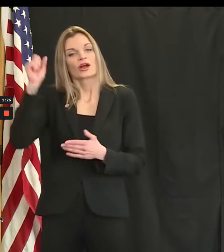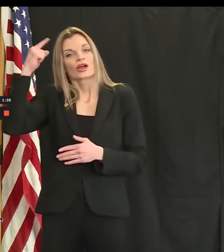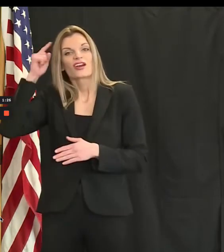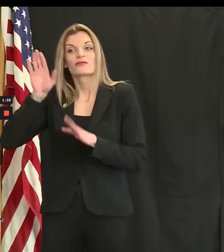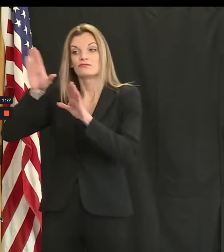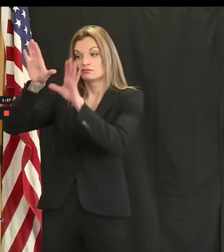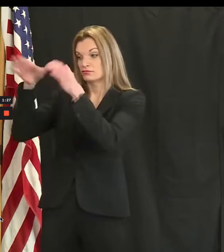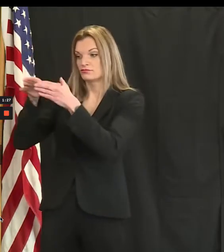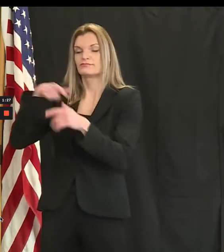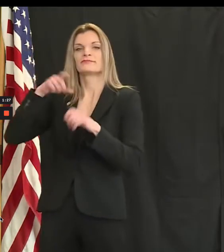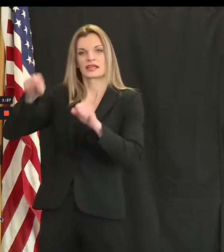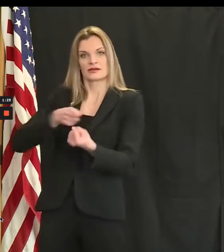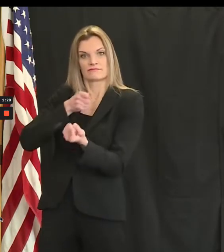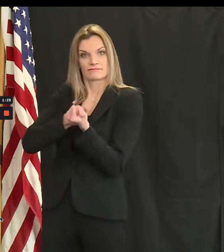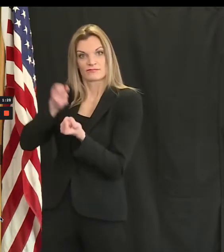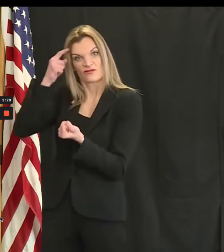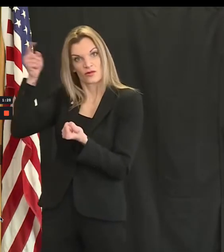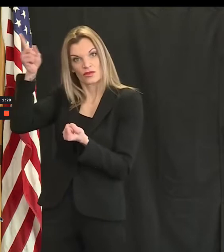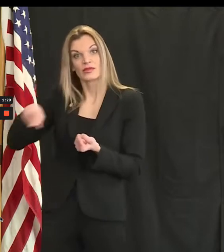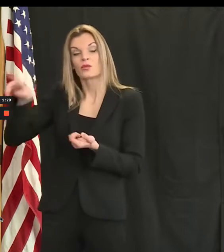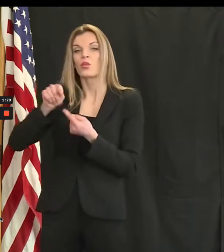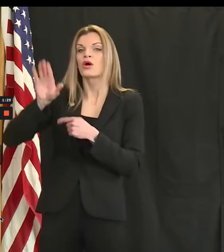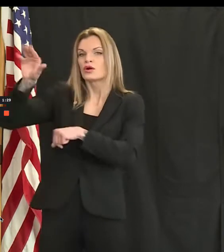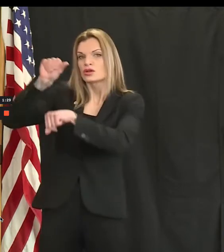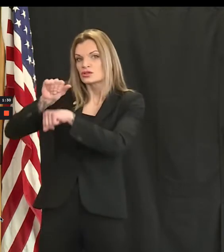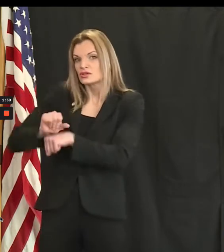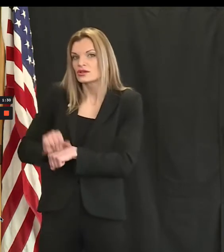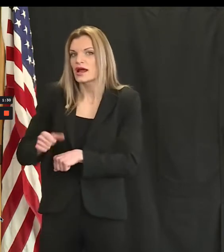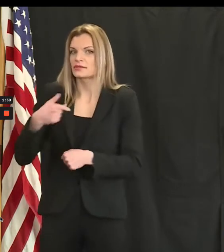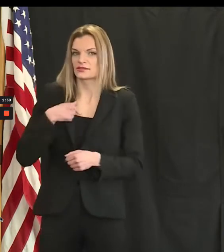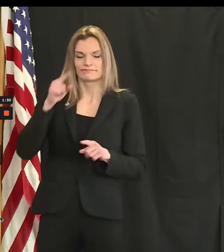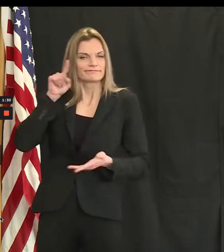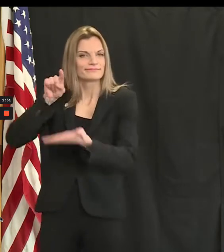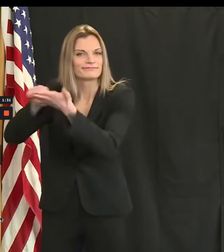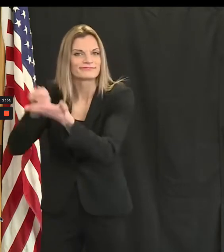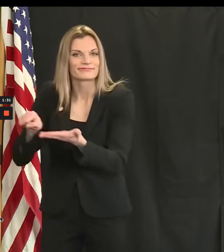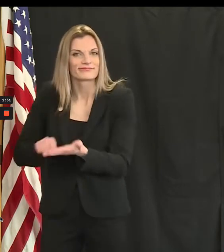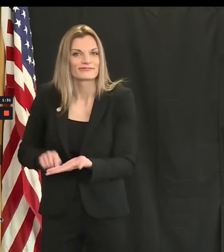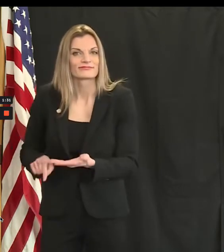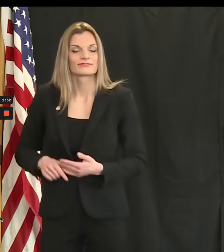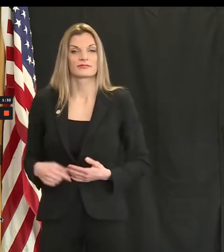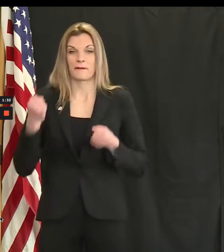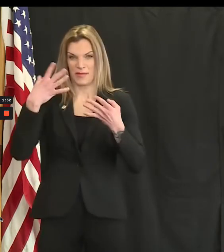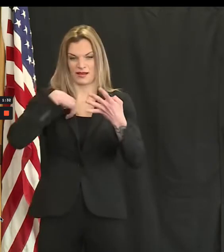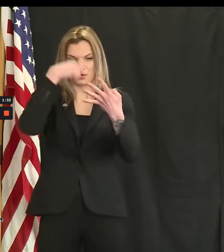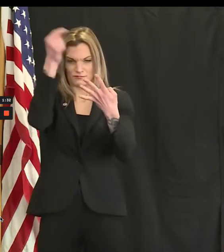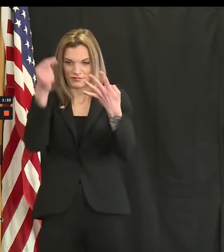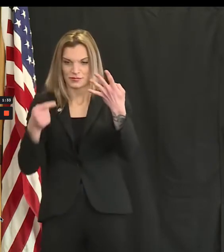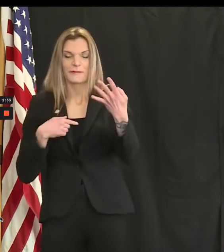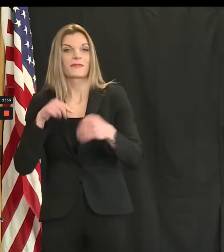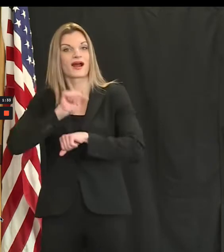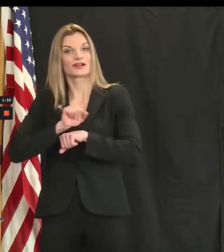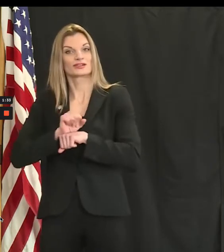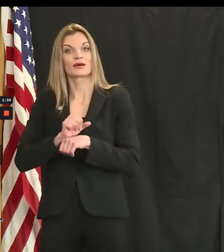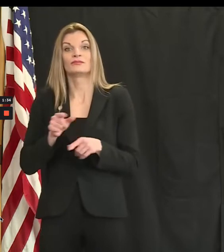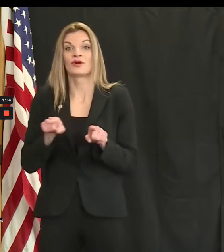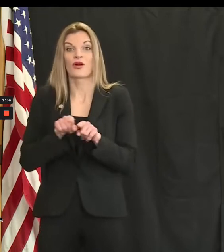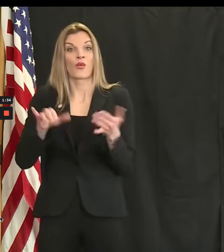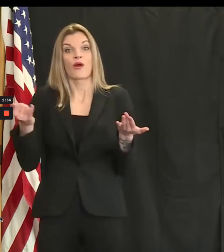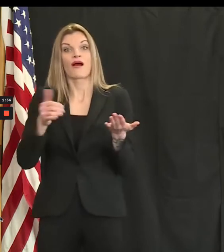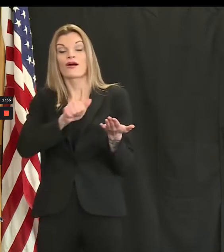officials in the performance of their duties. But last, and certainly not least, I am your attorney. I am the